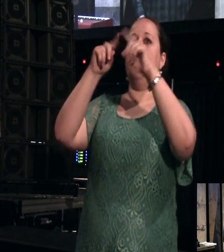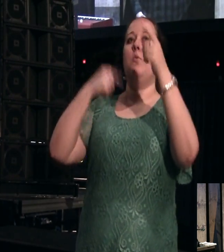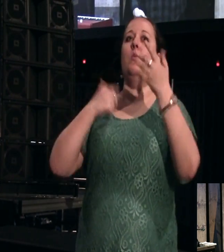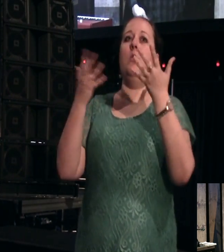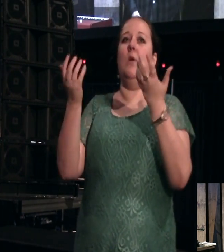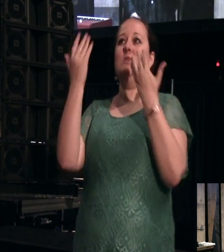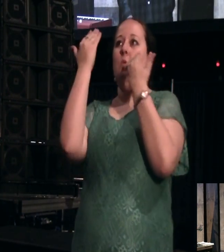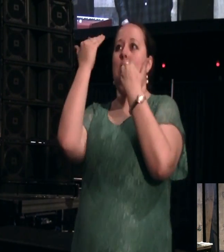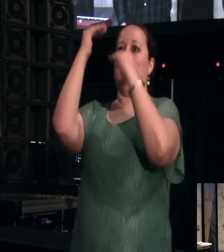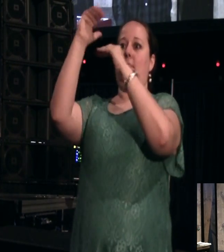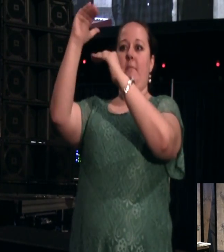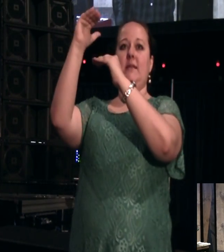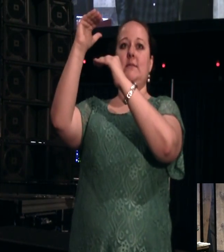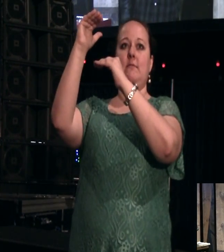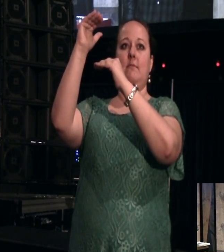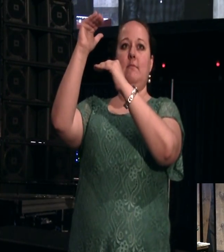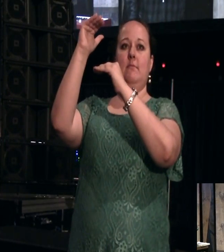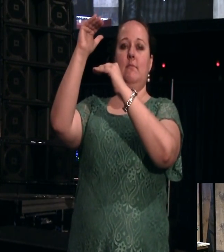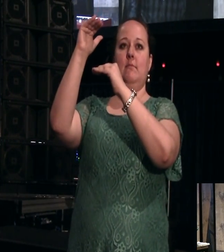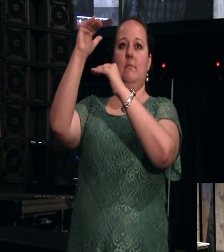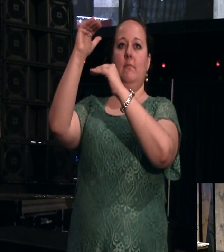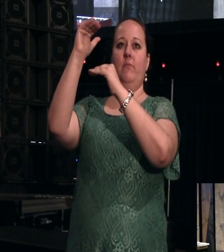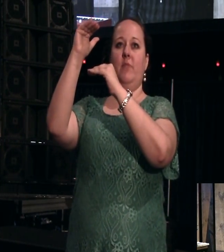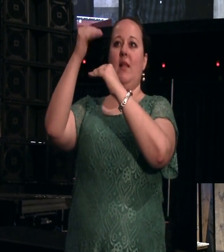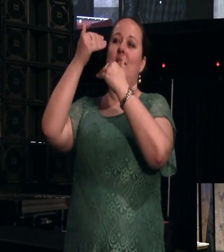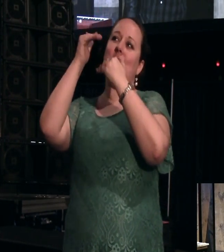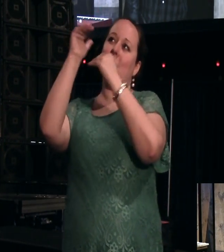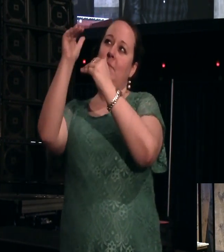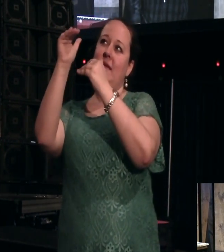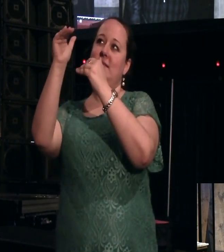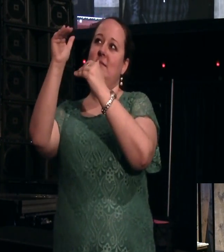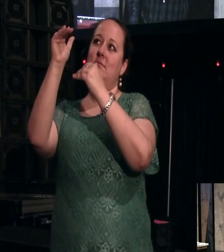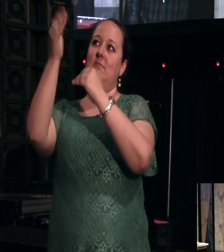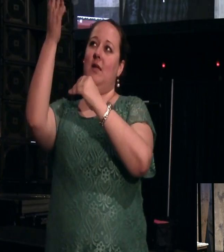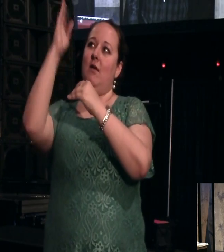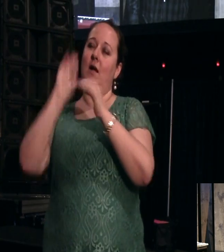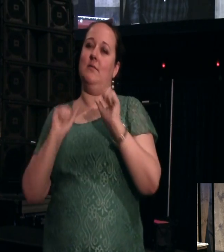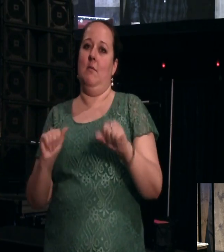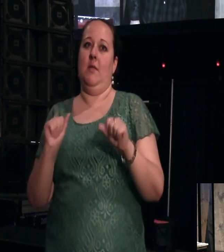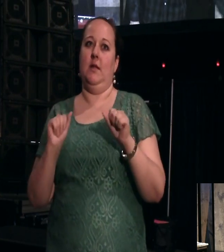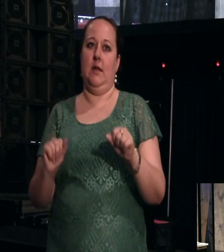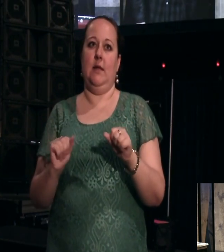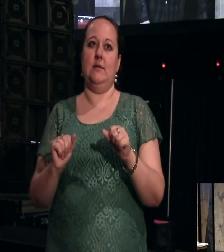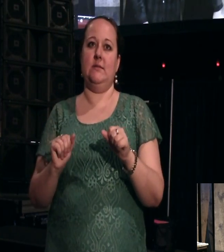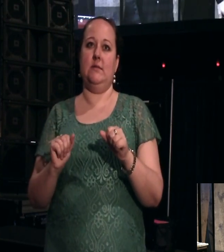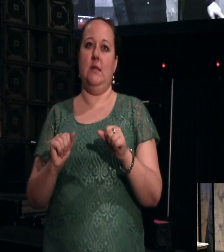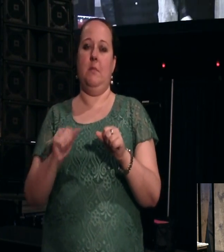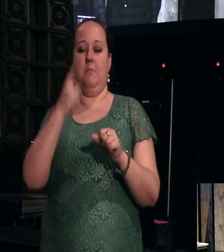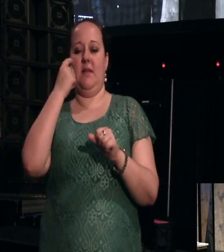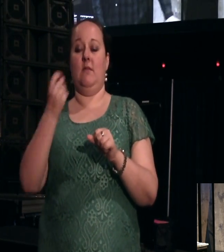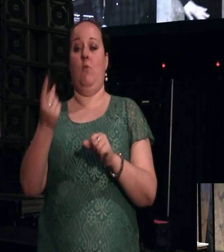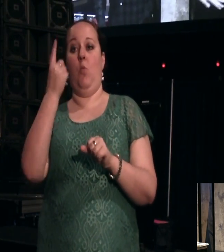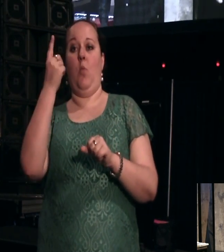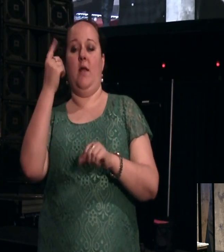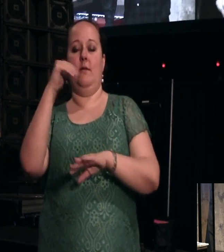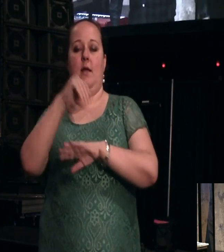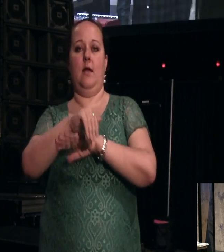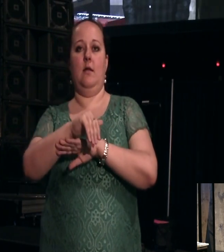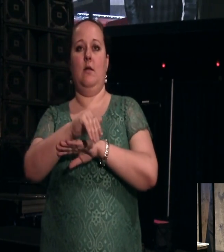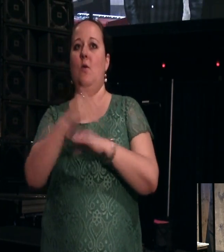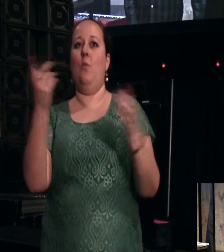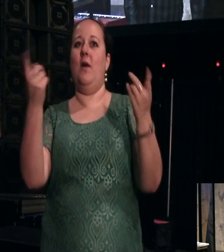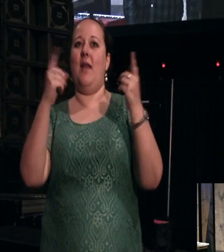want to do is we want to tie off our view of God, and we want to live off of the air that was put in to our view of God on just one